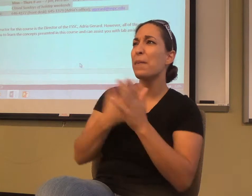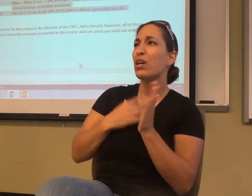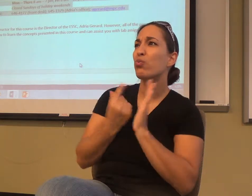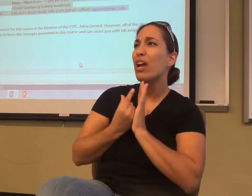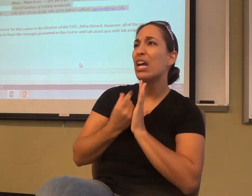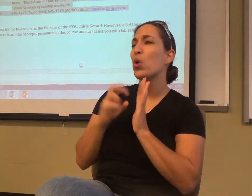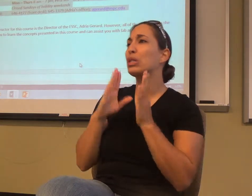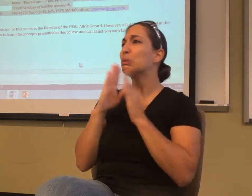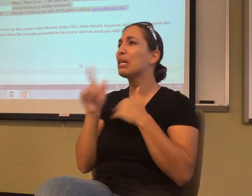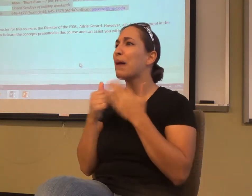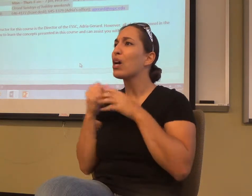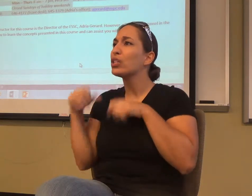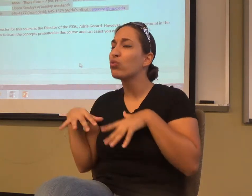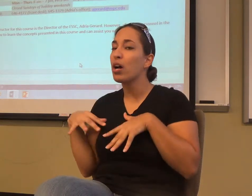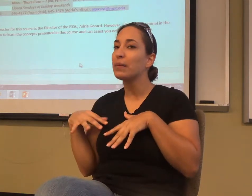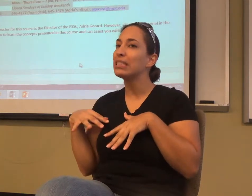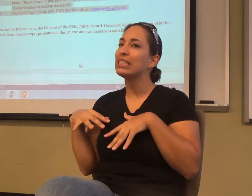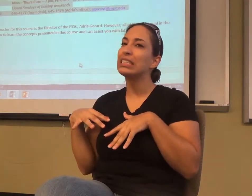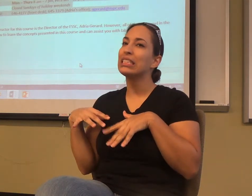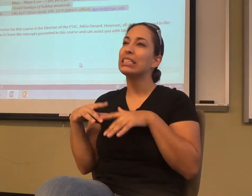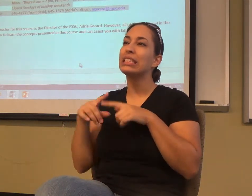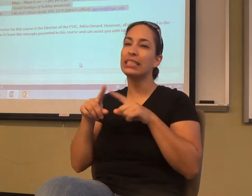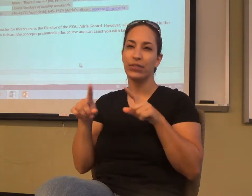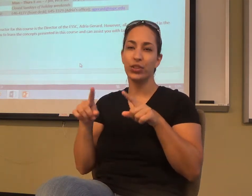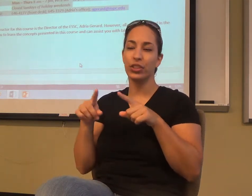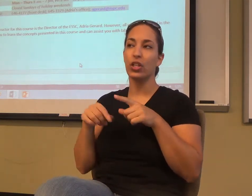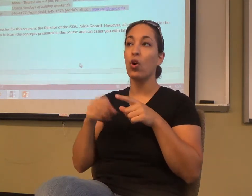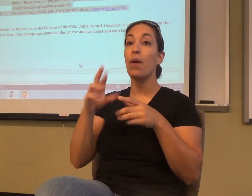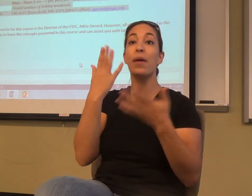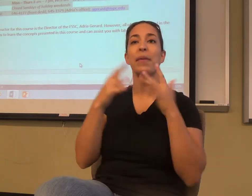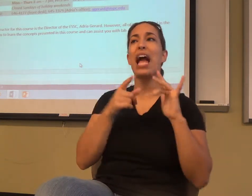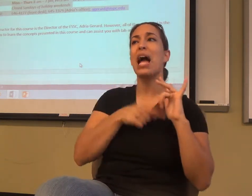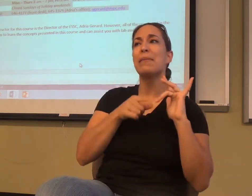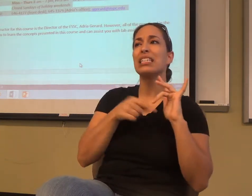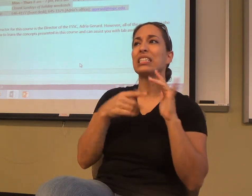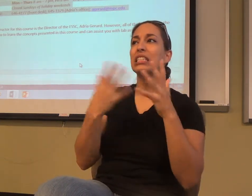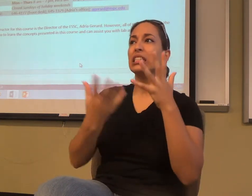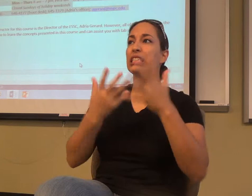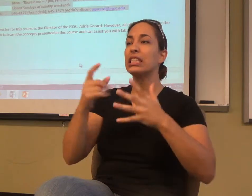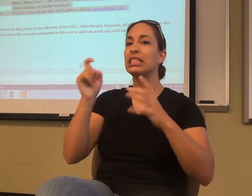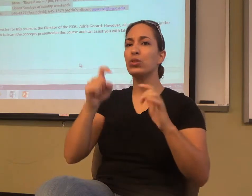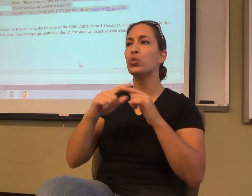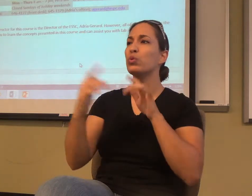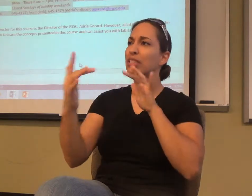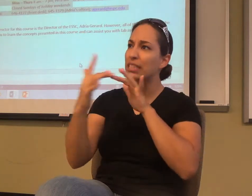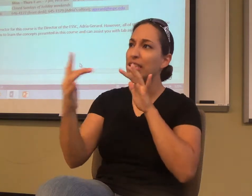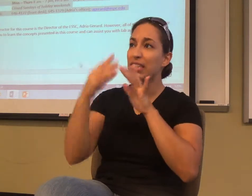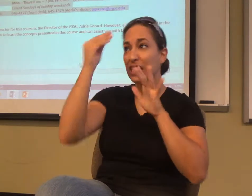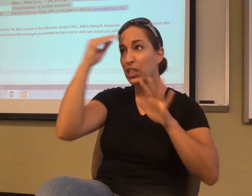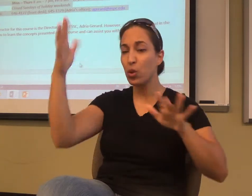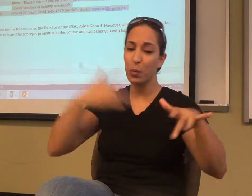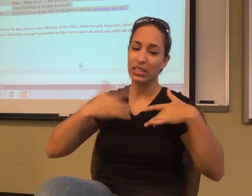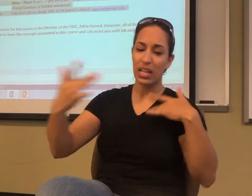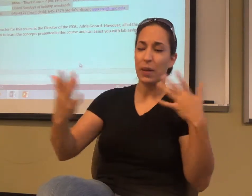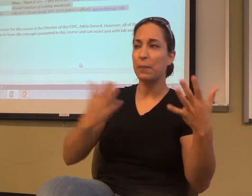dropped, if you've been absent for a while and you need to keep in touch with me about what's going on with your status in the class, those